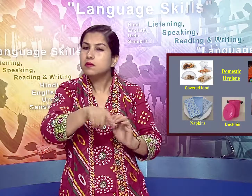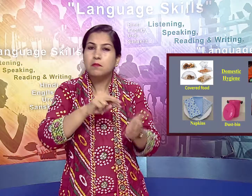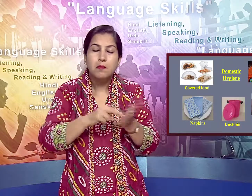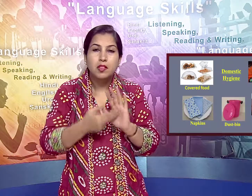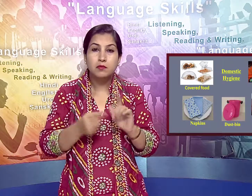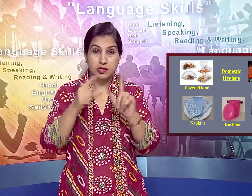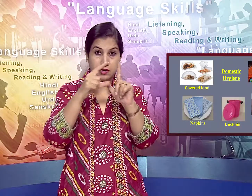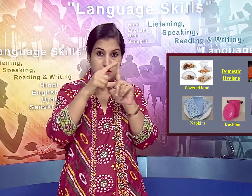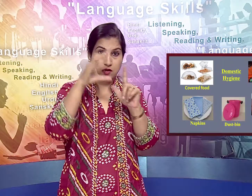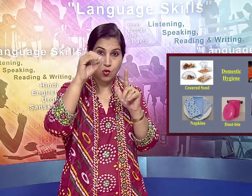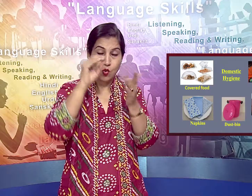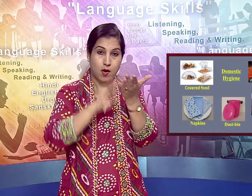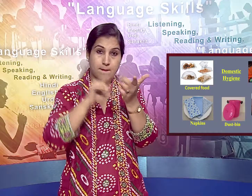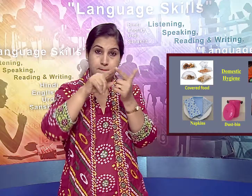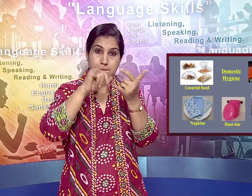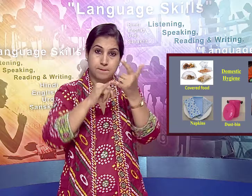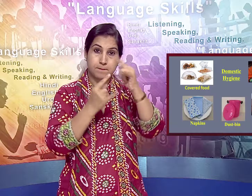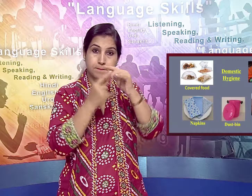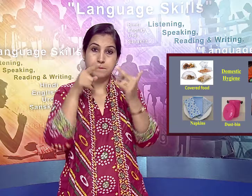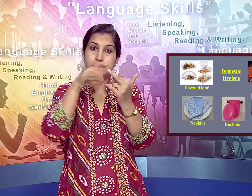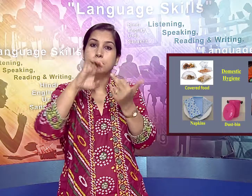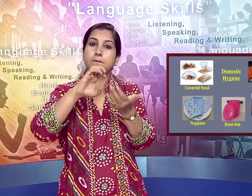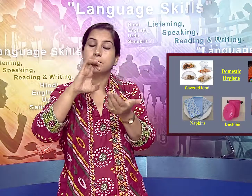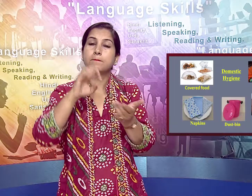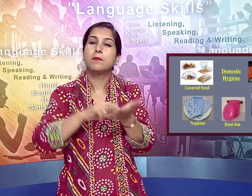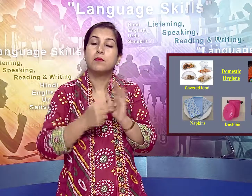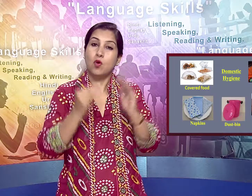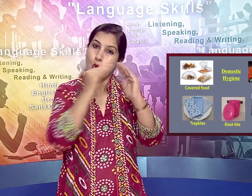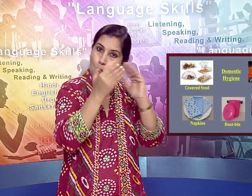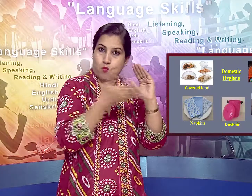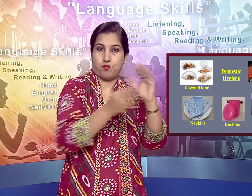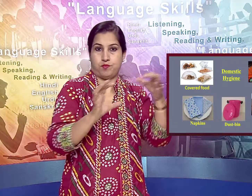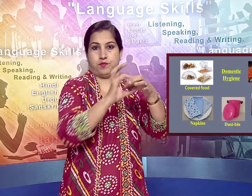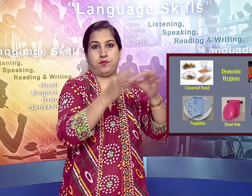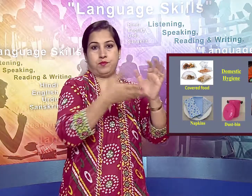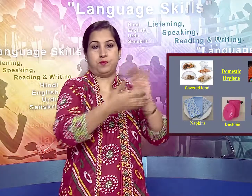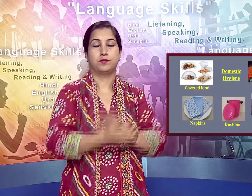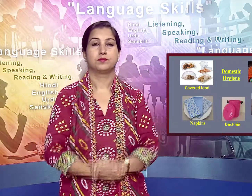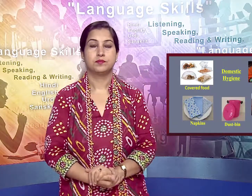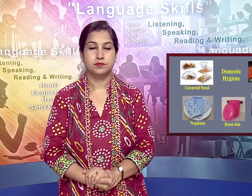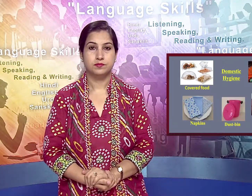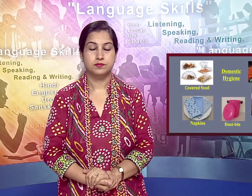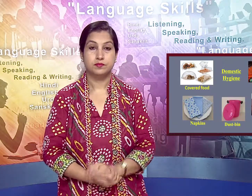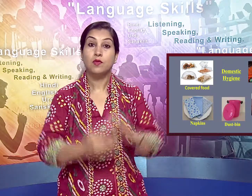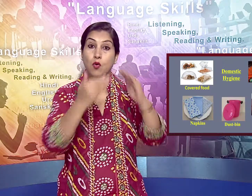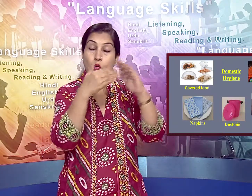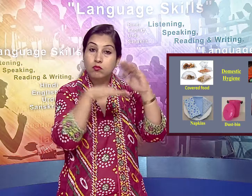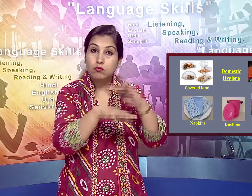Domestic is related to home. our food